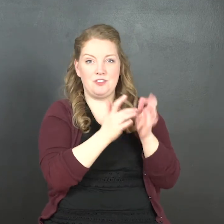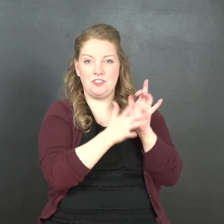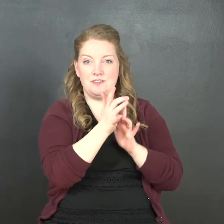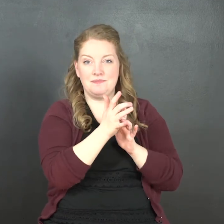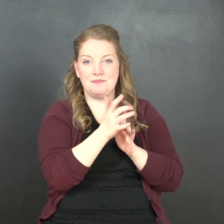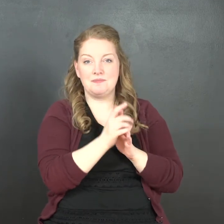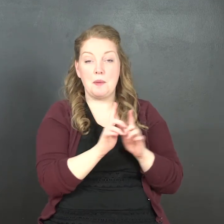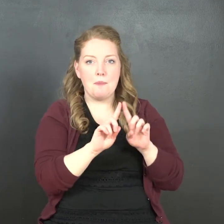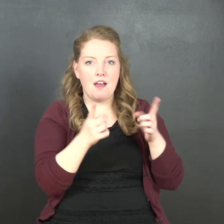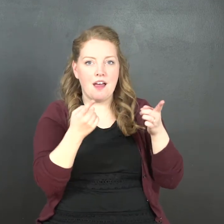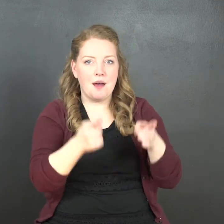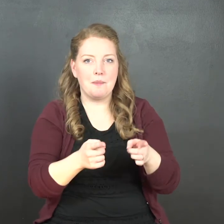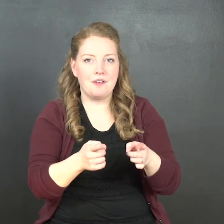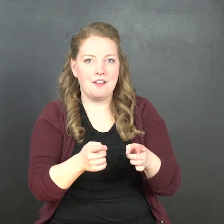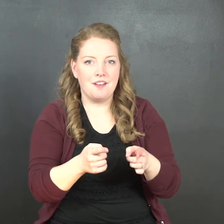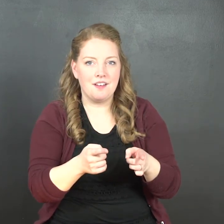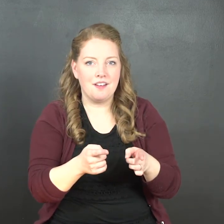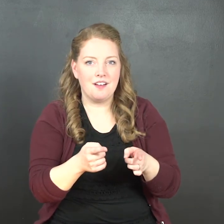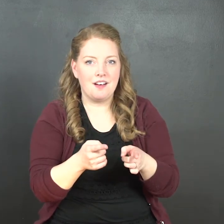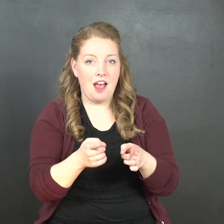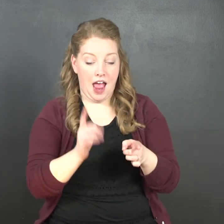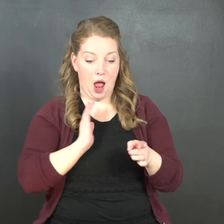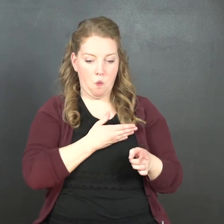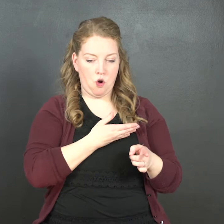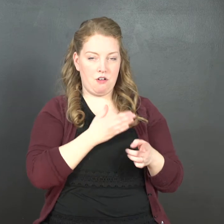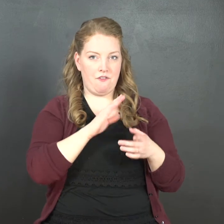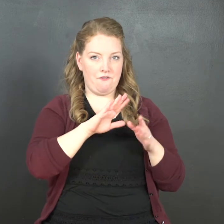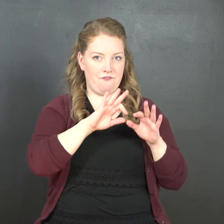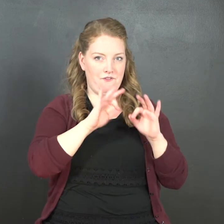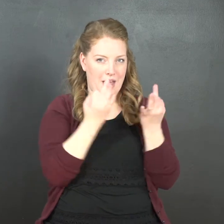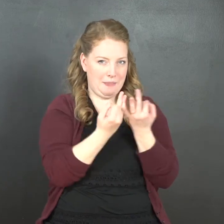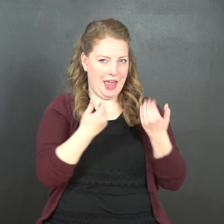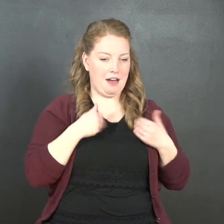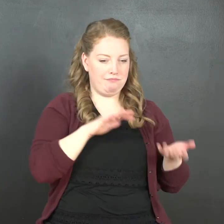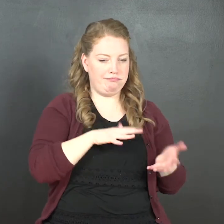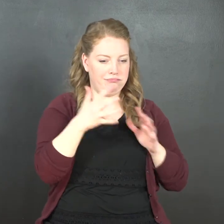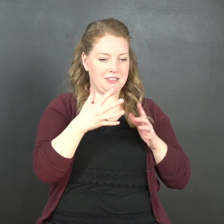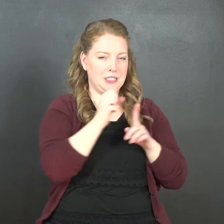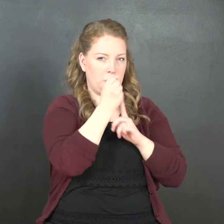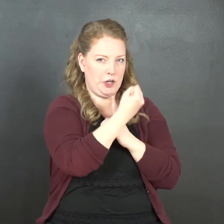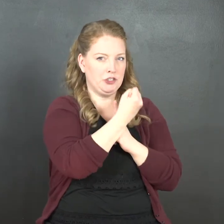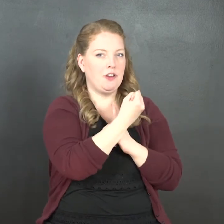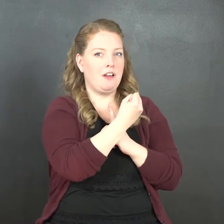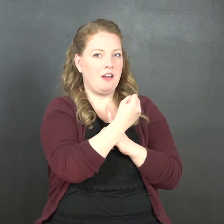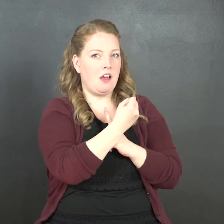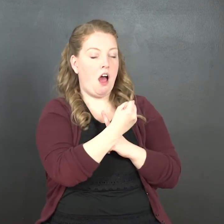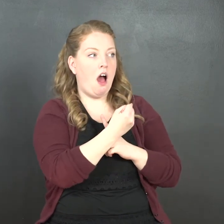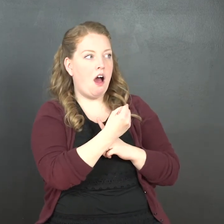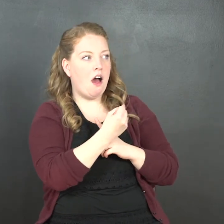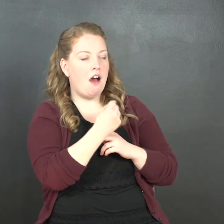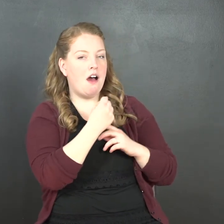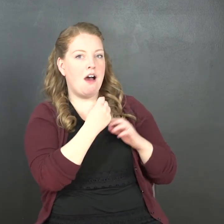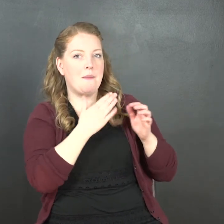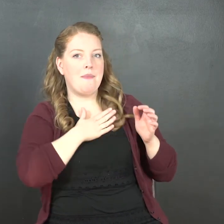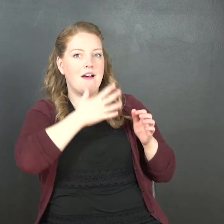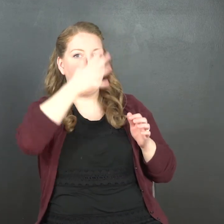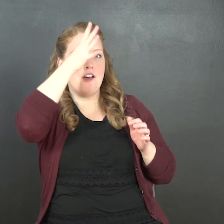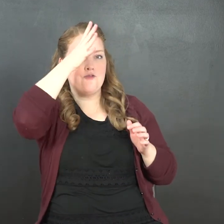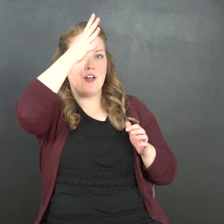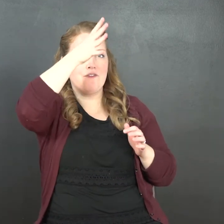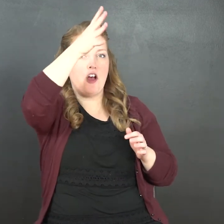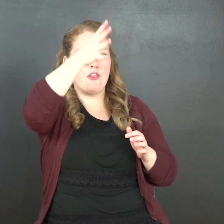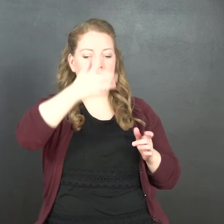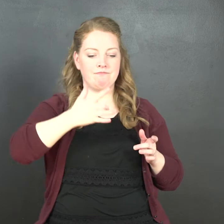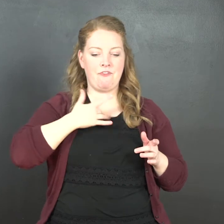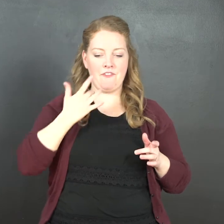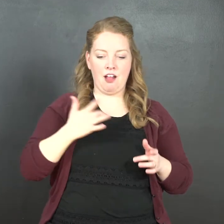some events that happened in our family, God got a hold of my grandfather's